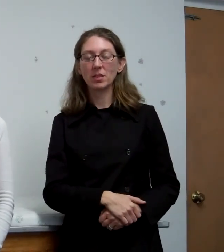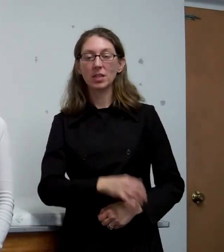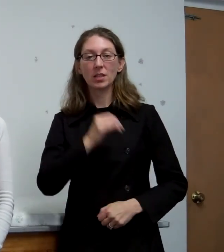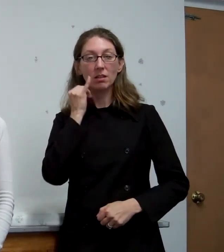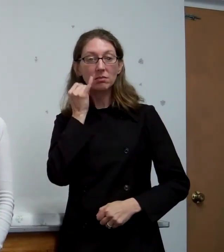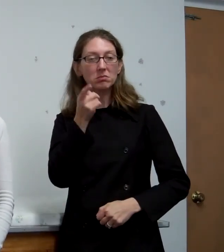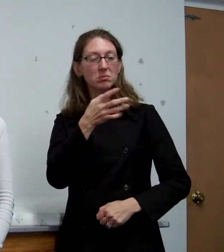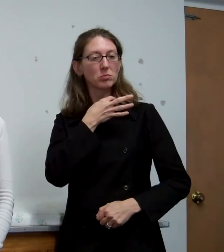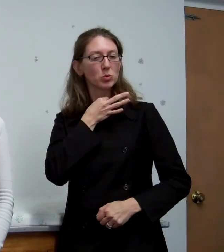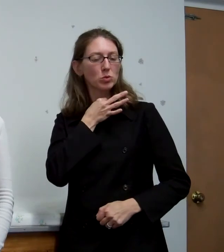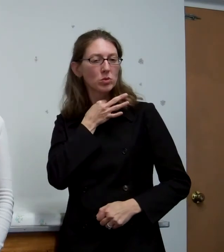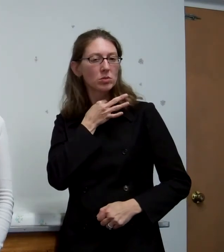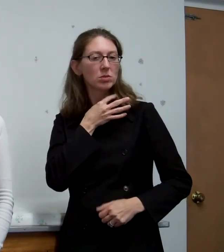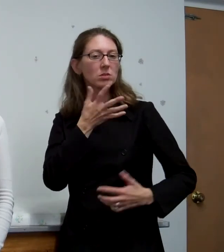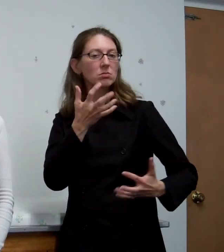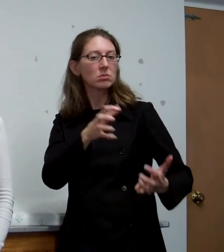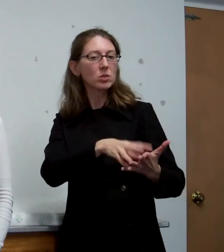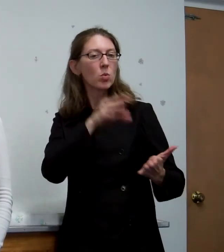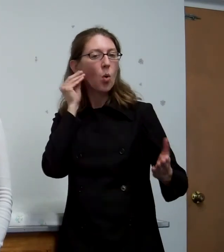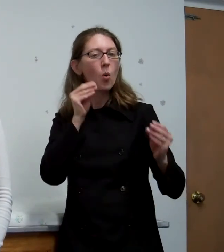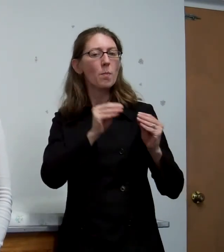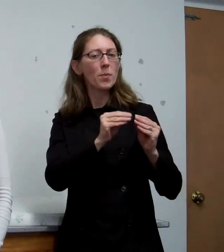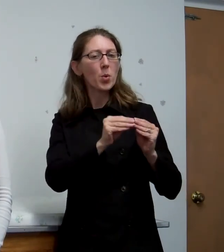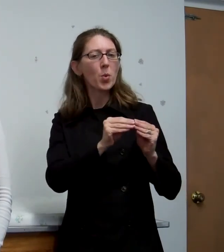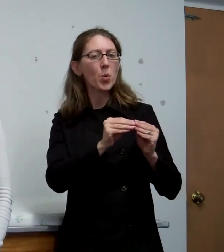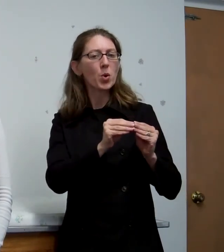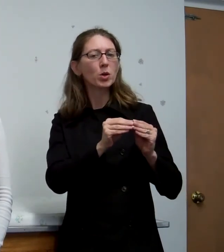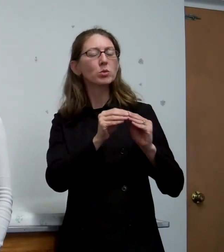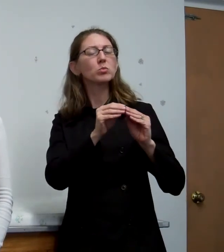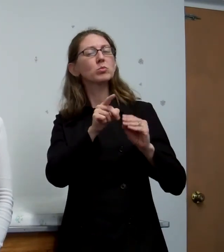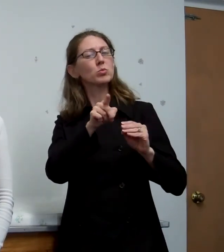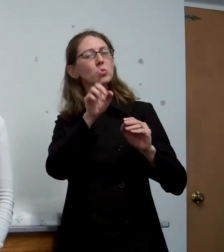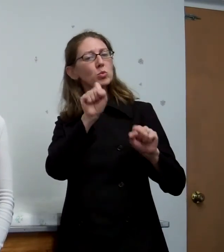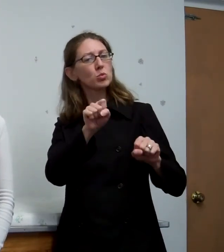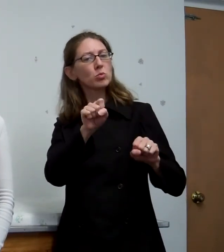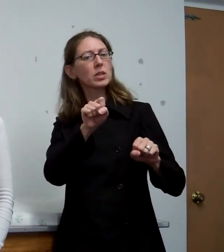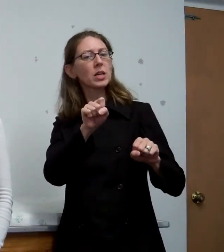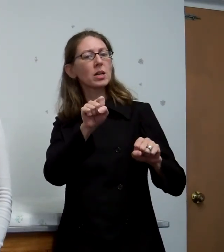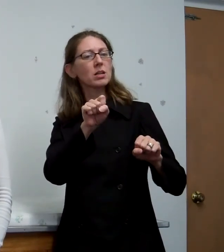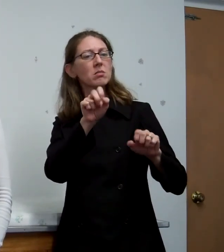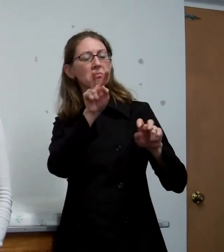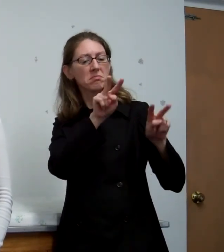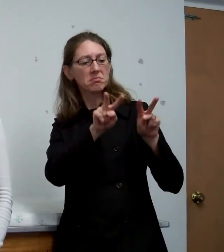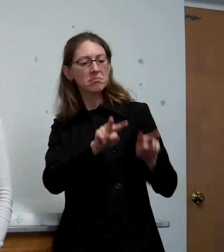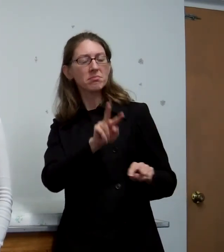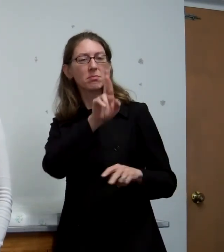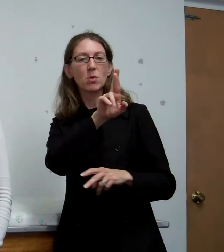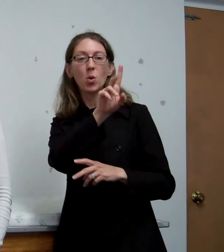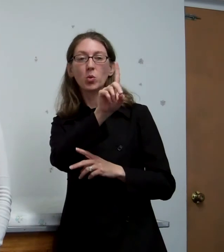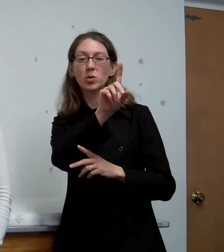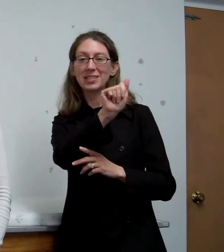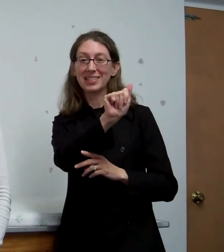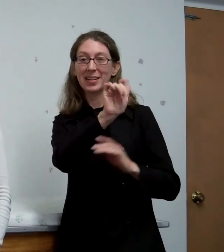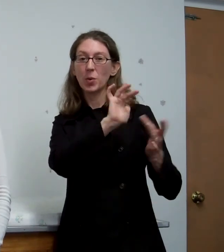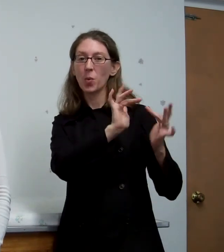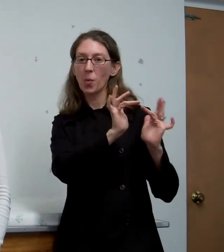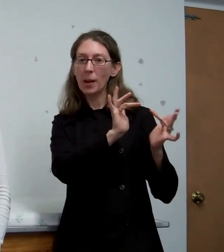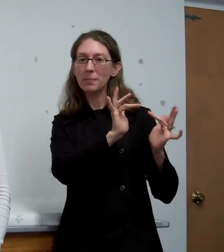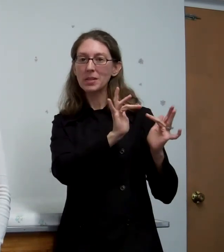If you'd like to learn more, you can visit the RDA website or contact your local circle leader.